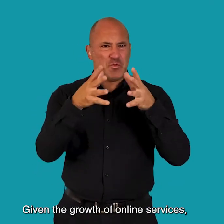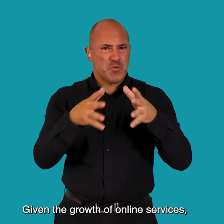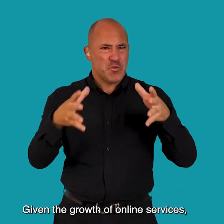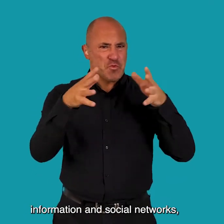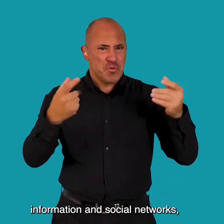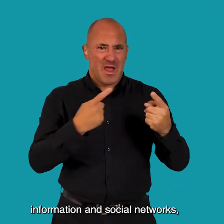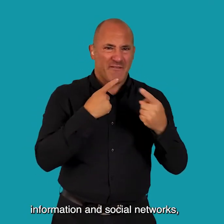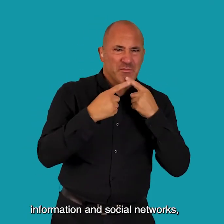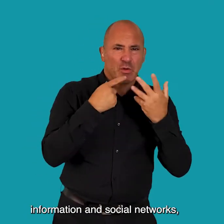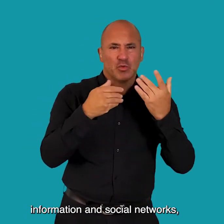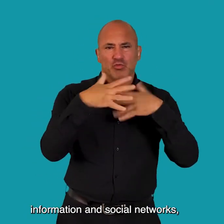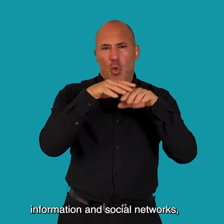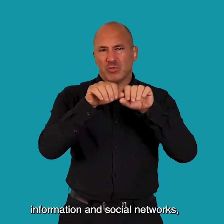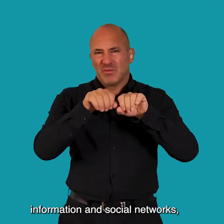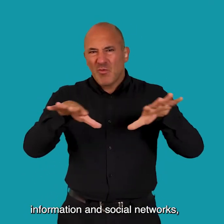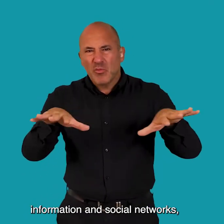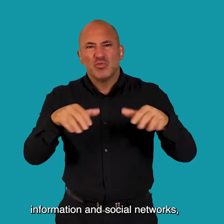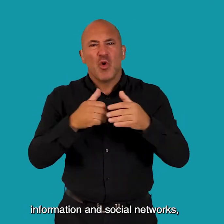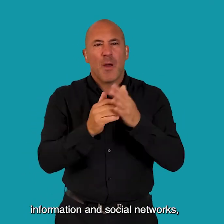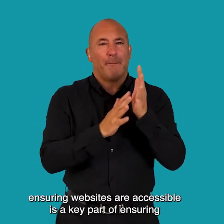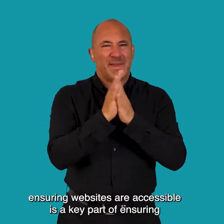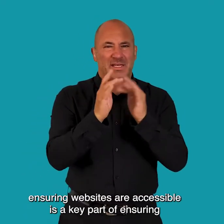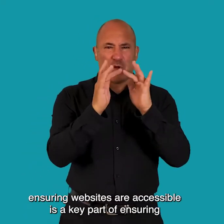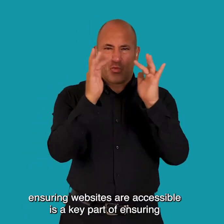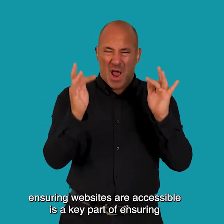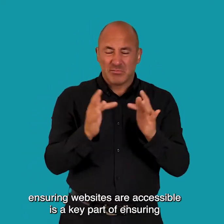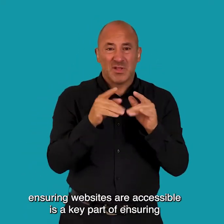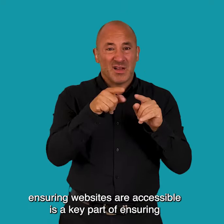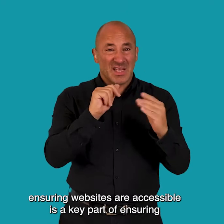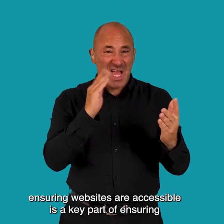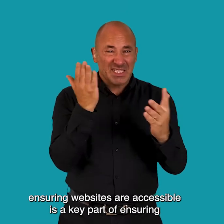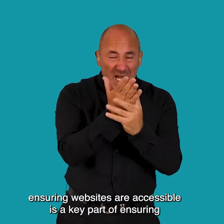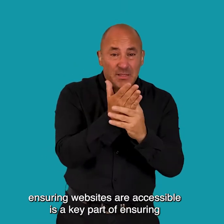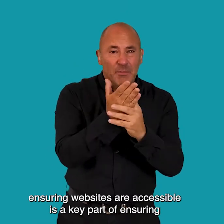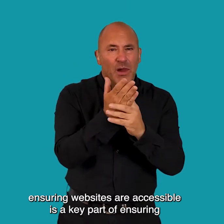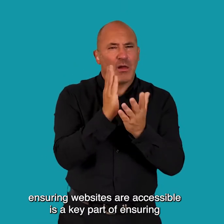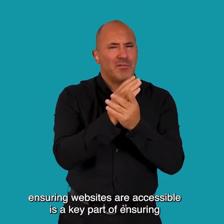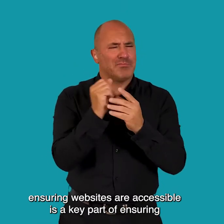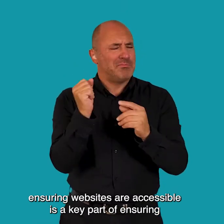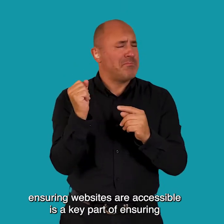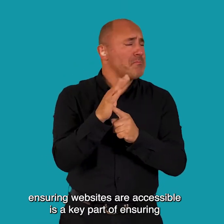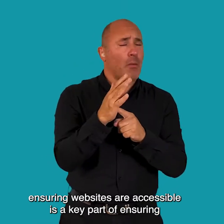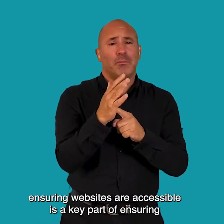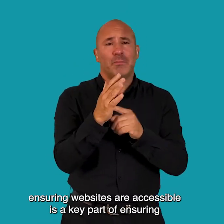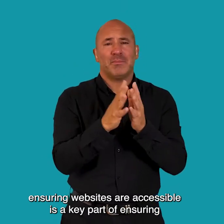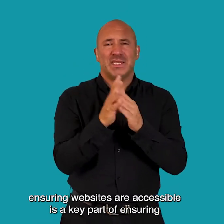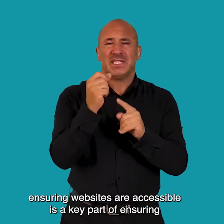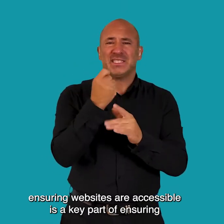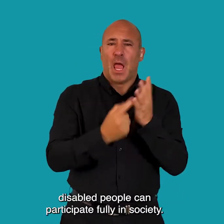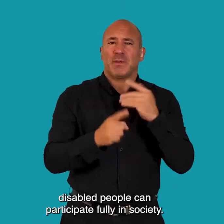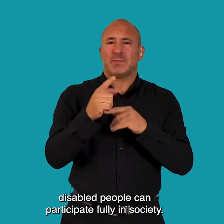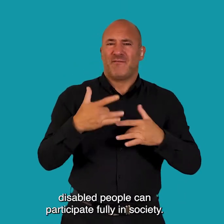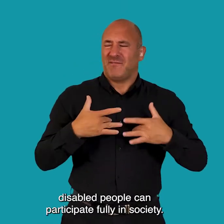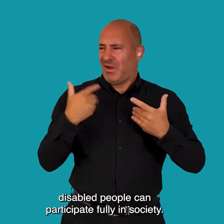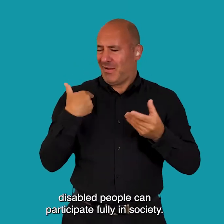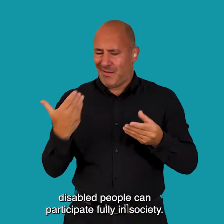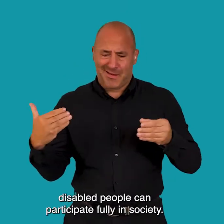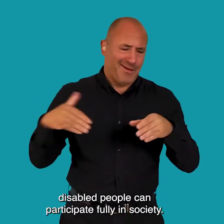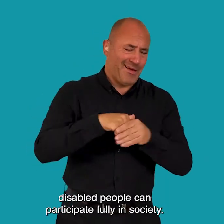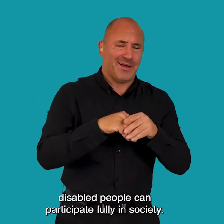services, information and social networks, ensuring websites are accessible is a key part of ensuring disabled people can